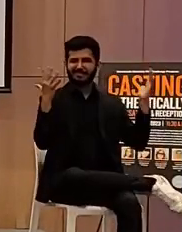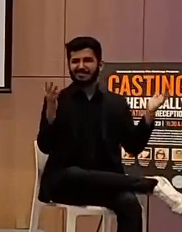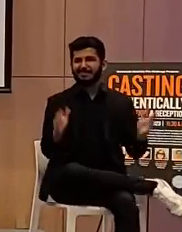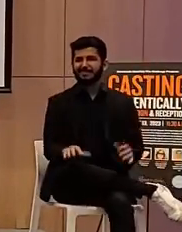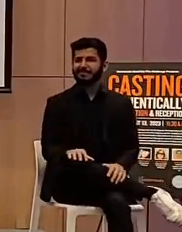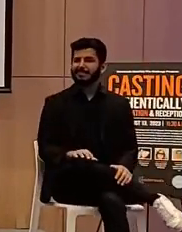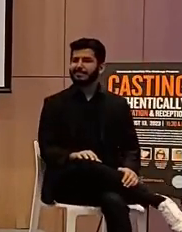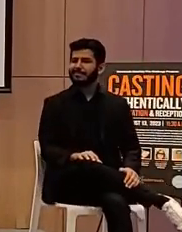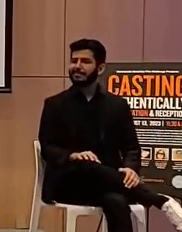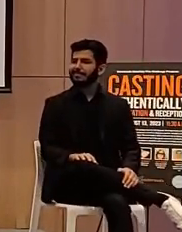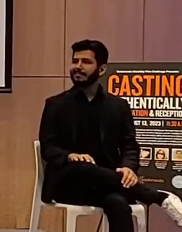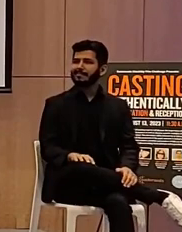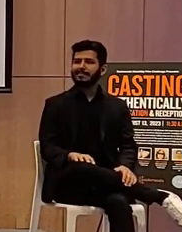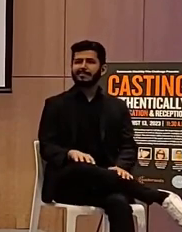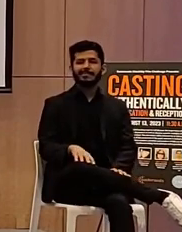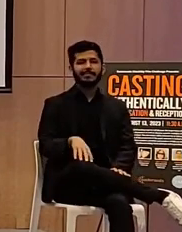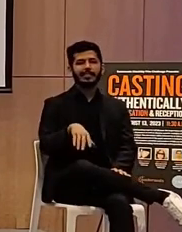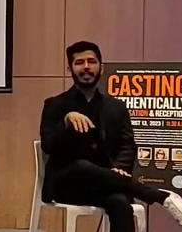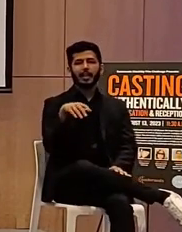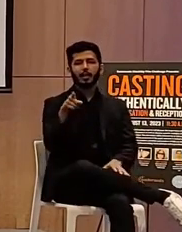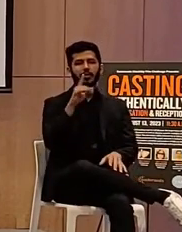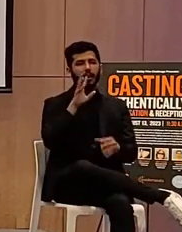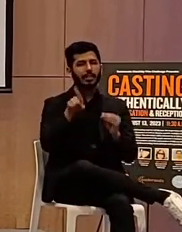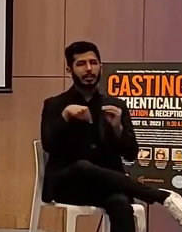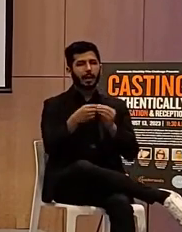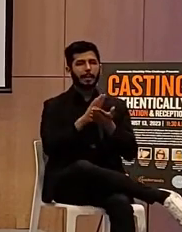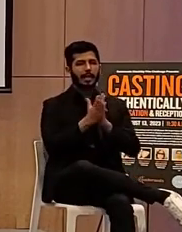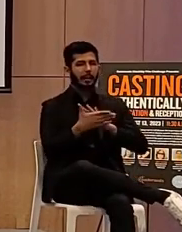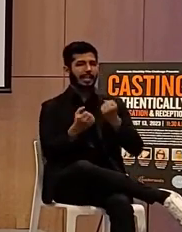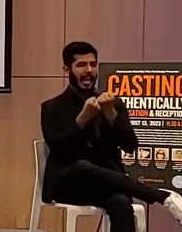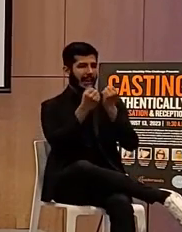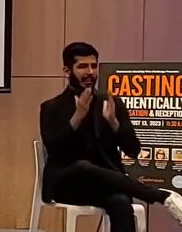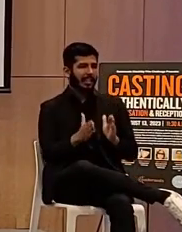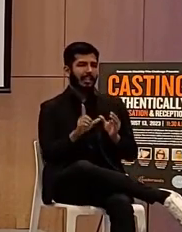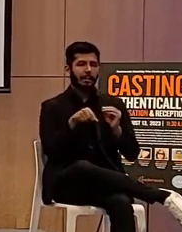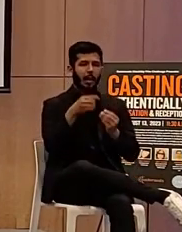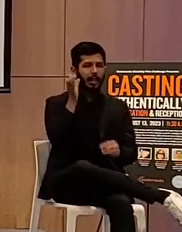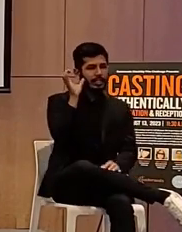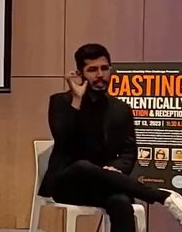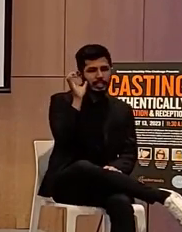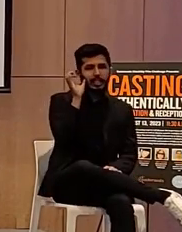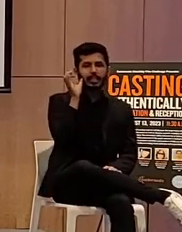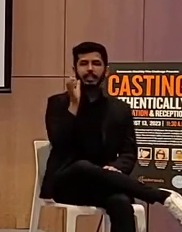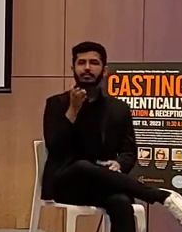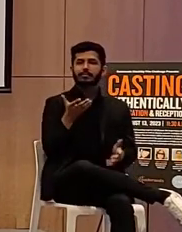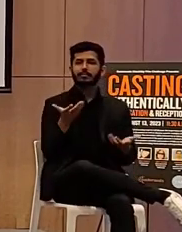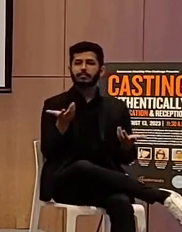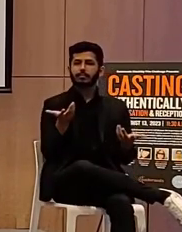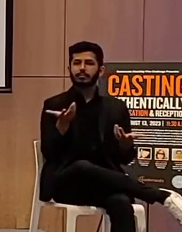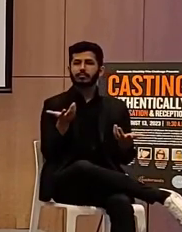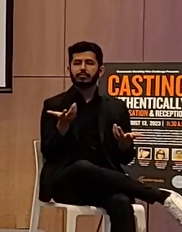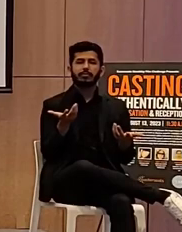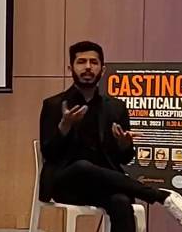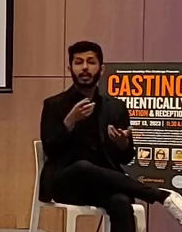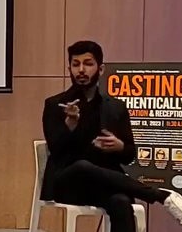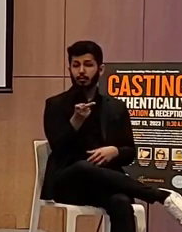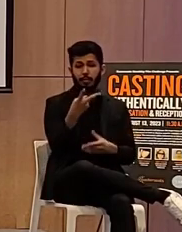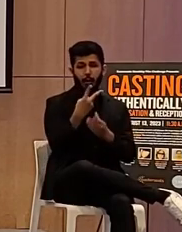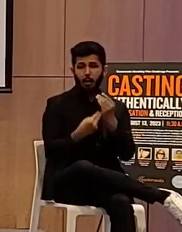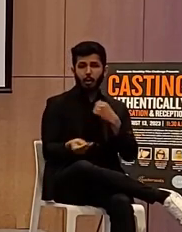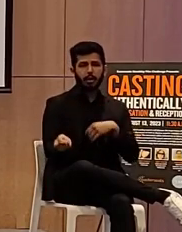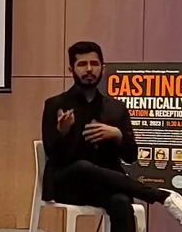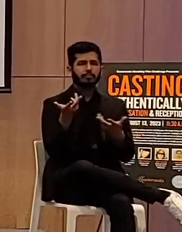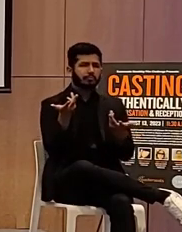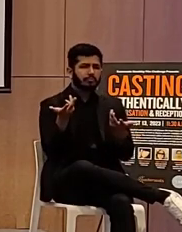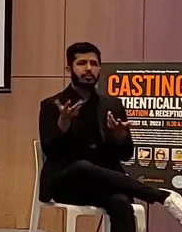April, you talked about being an advocate and about listening, and you and Candido both alluded to the fact that this is